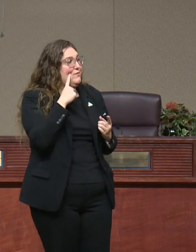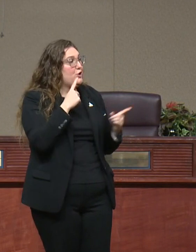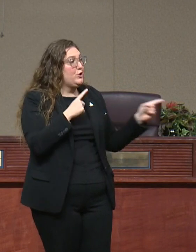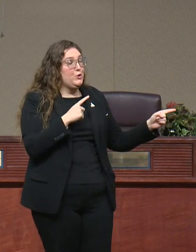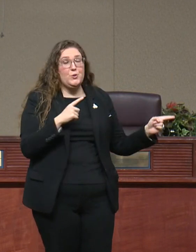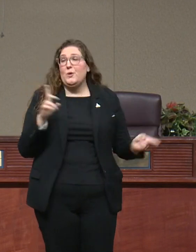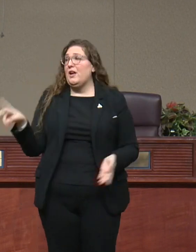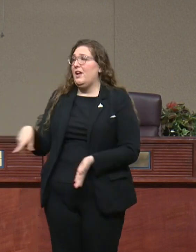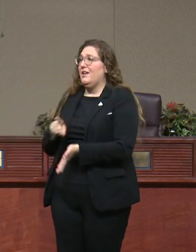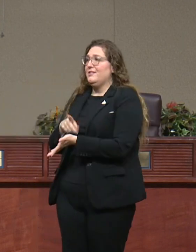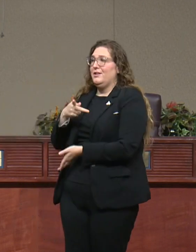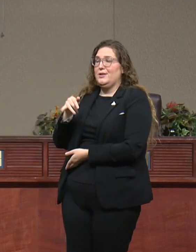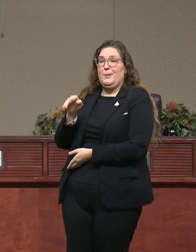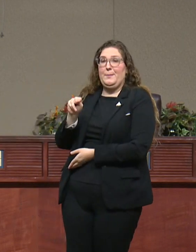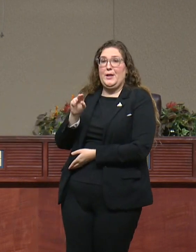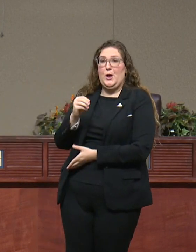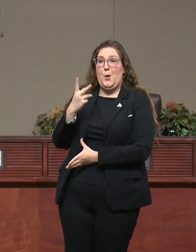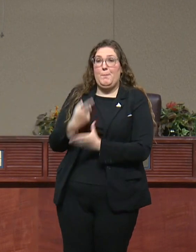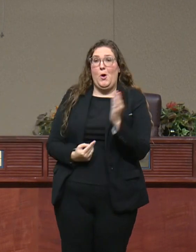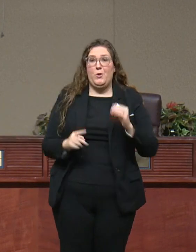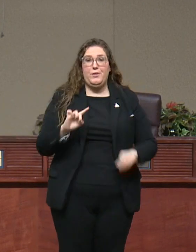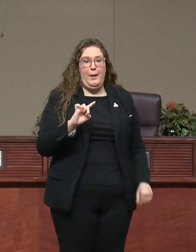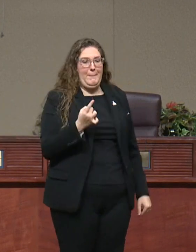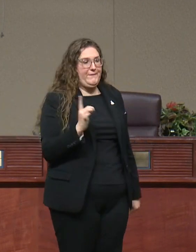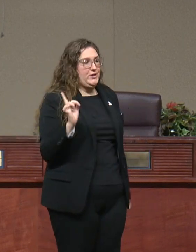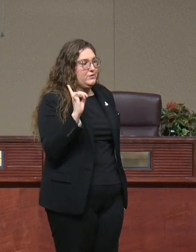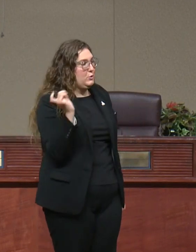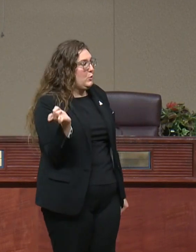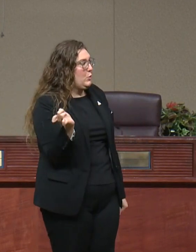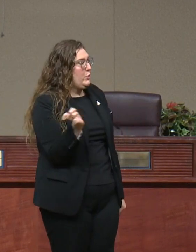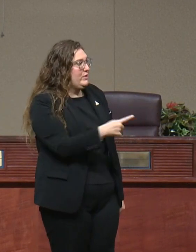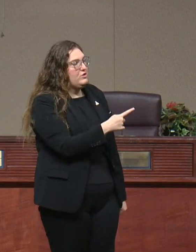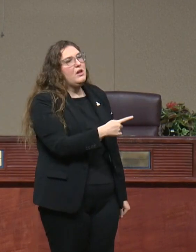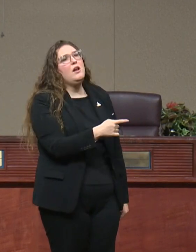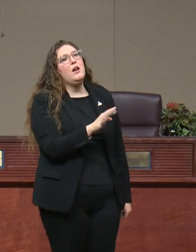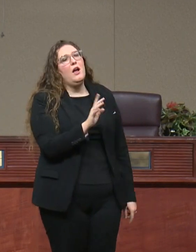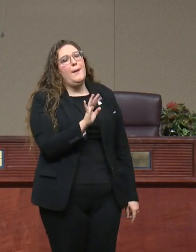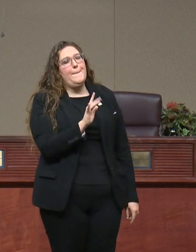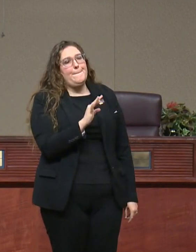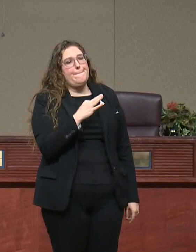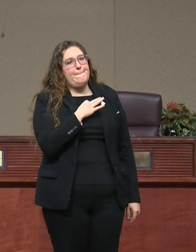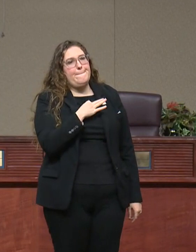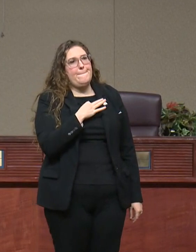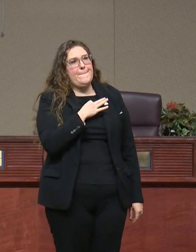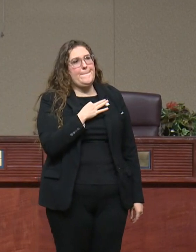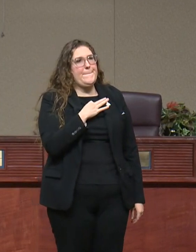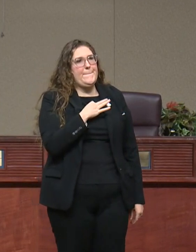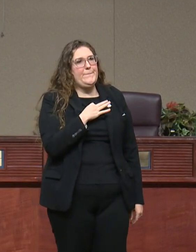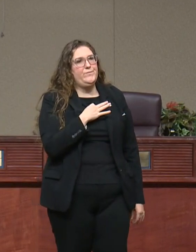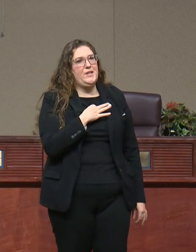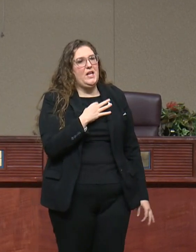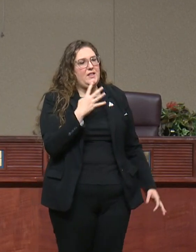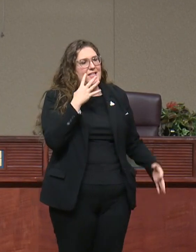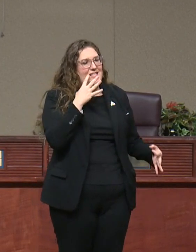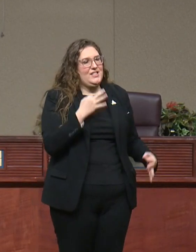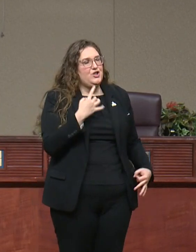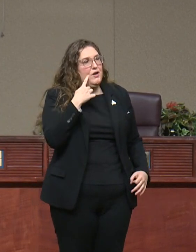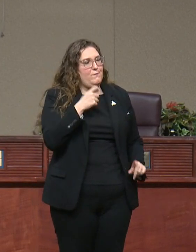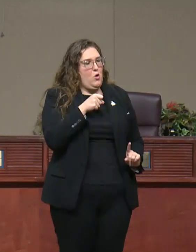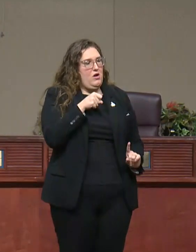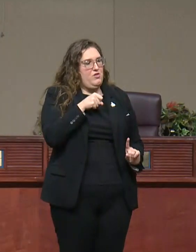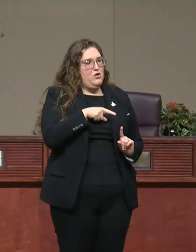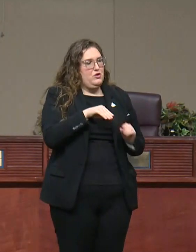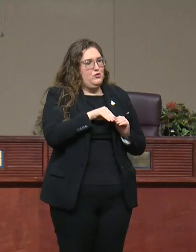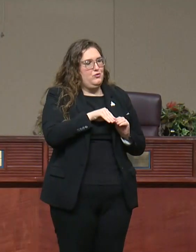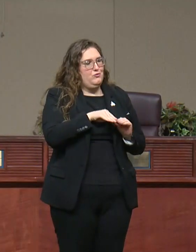today. Starting with you, if you could just tell us kind of what went into the decision to have the strike teams working on the